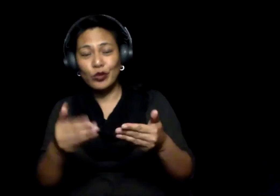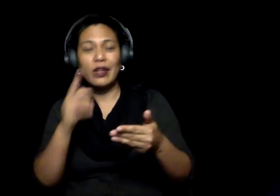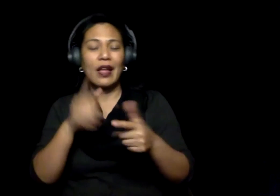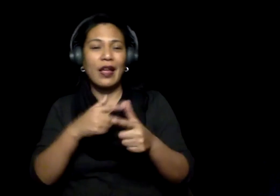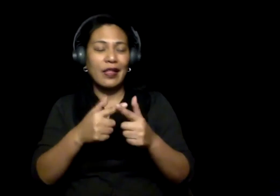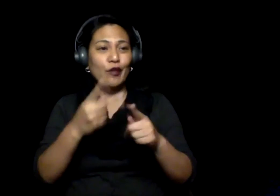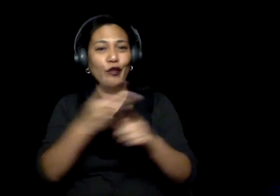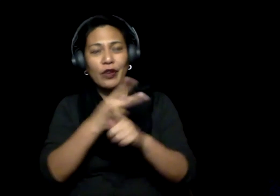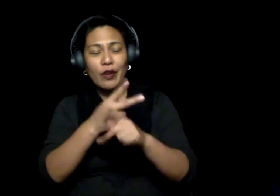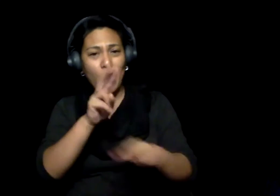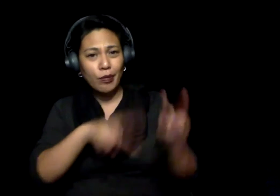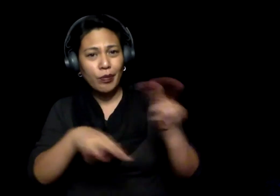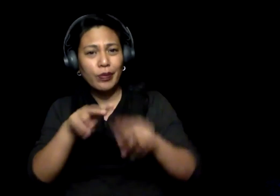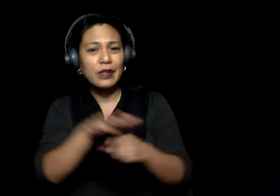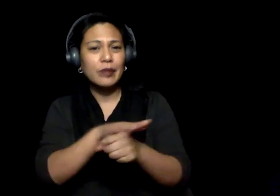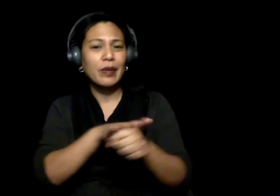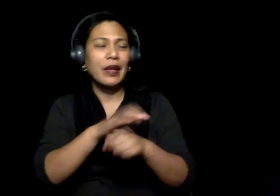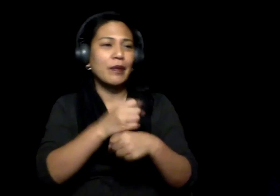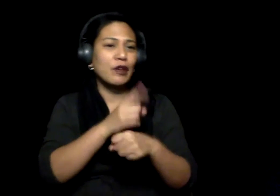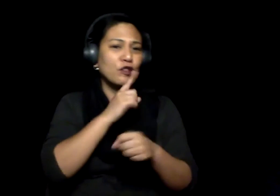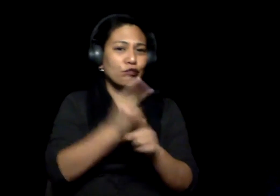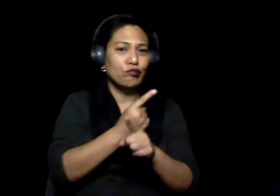and would be okay.